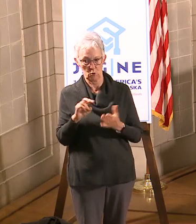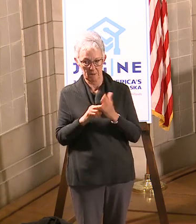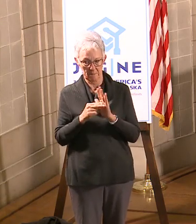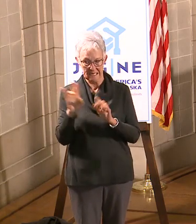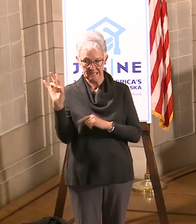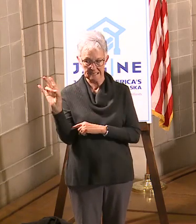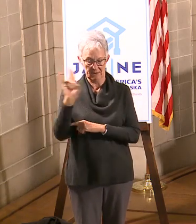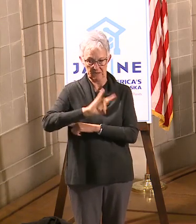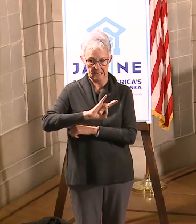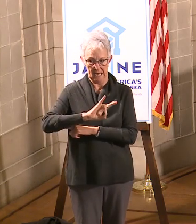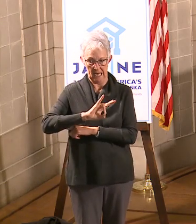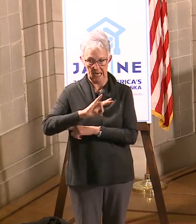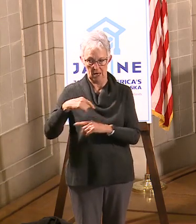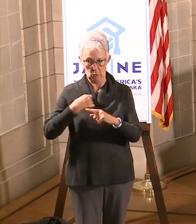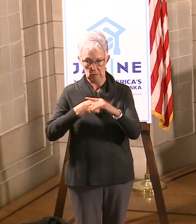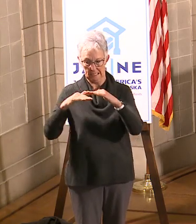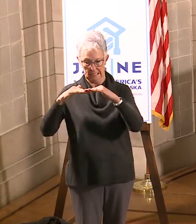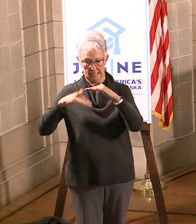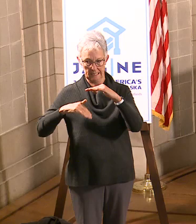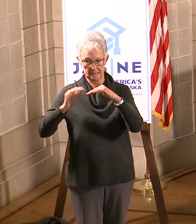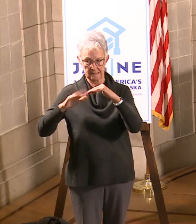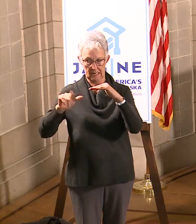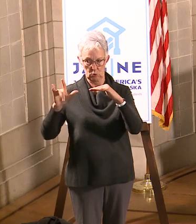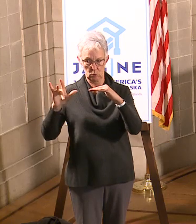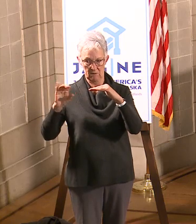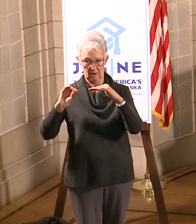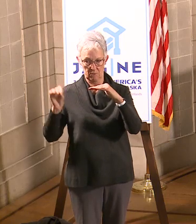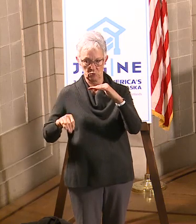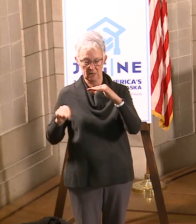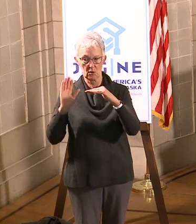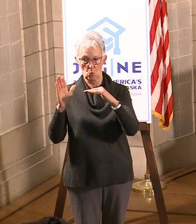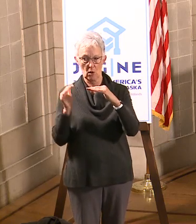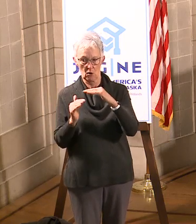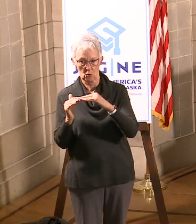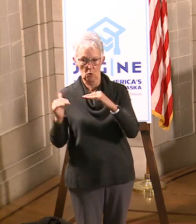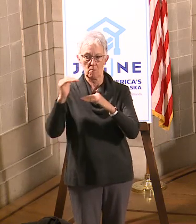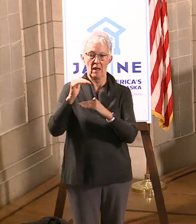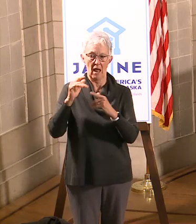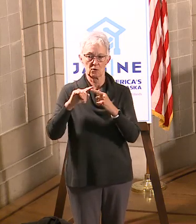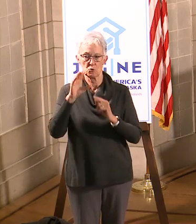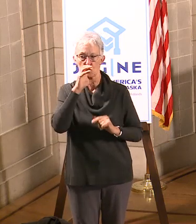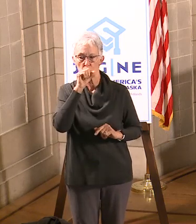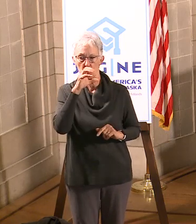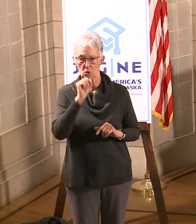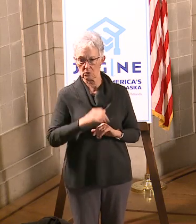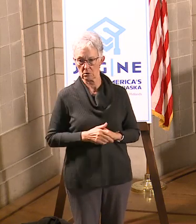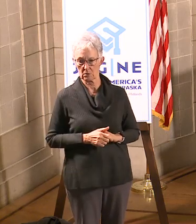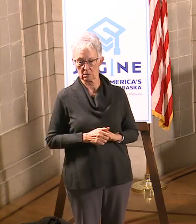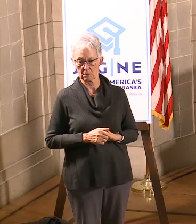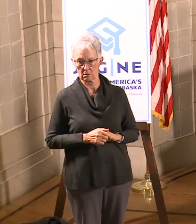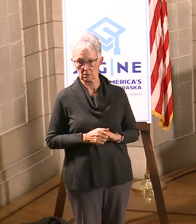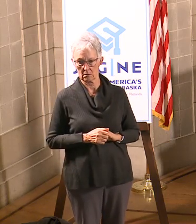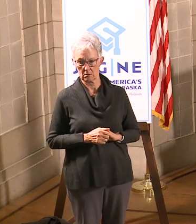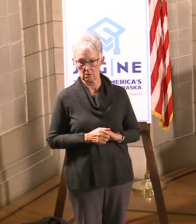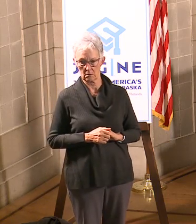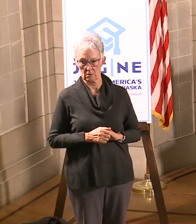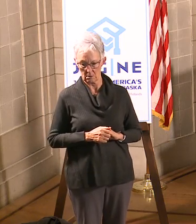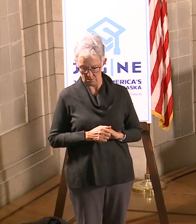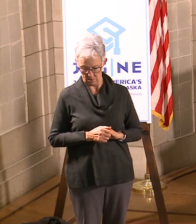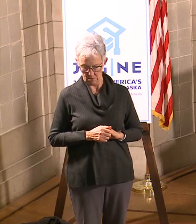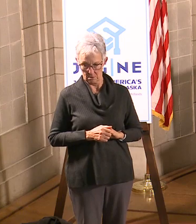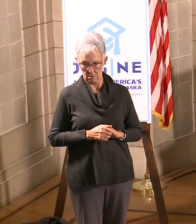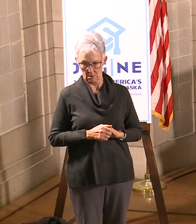of being below 25% to be able to get back into the orange. And is 1070 still the estimated